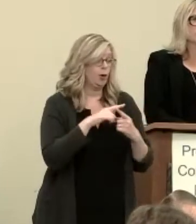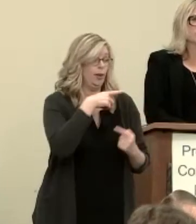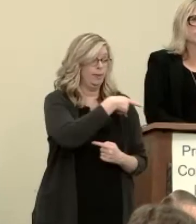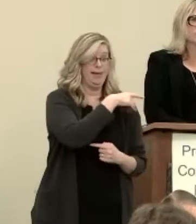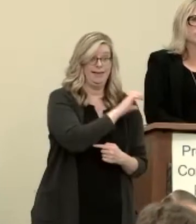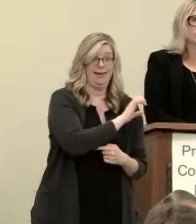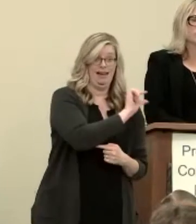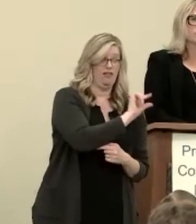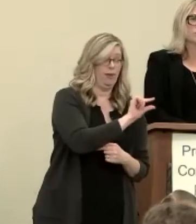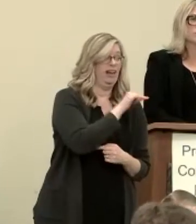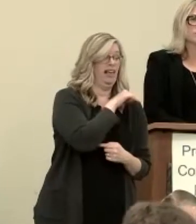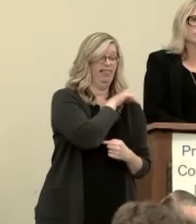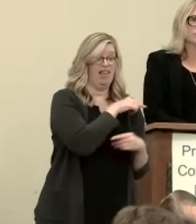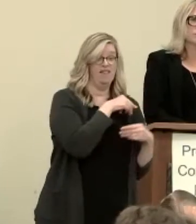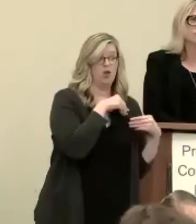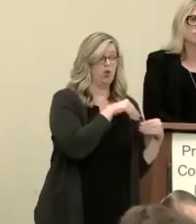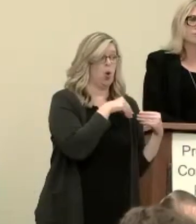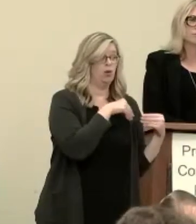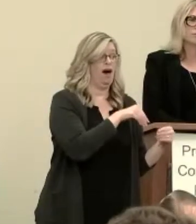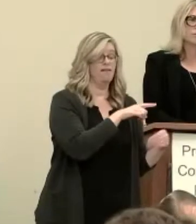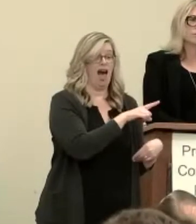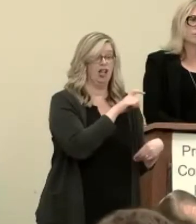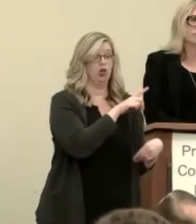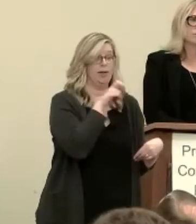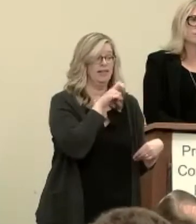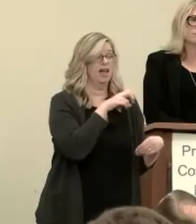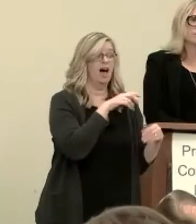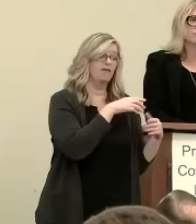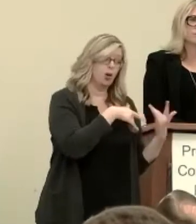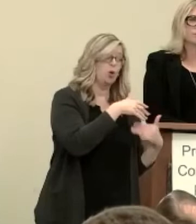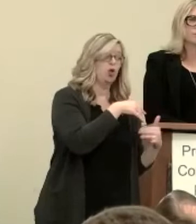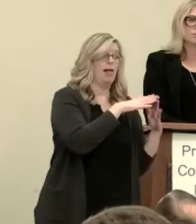that has actually sold off hundreds of social housing units.